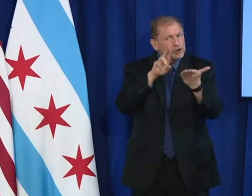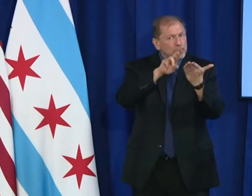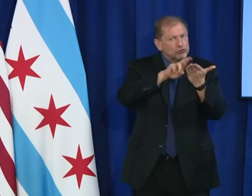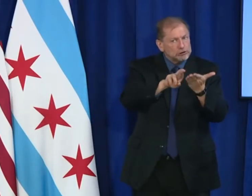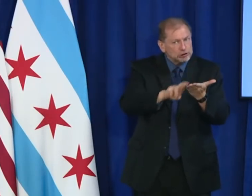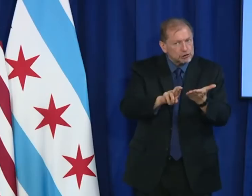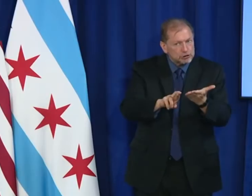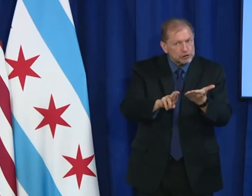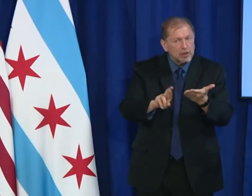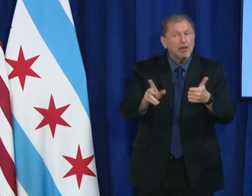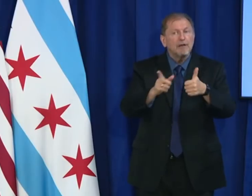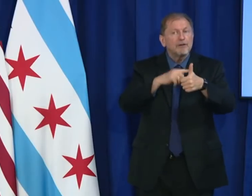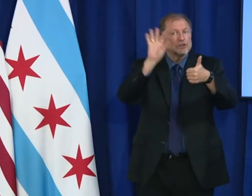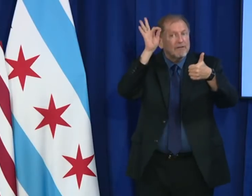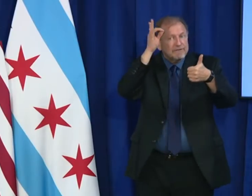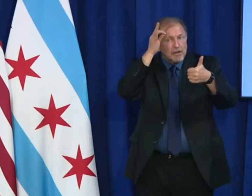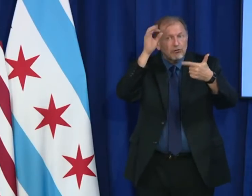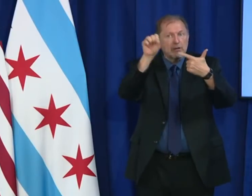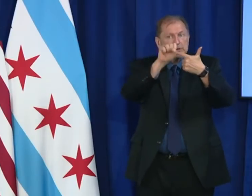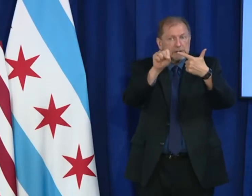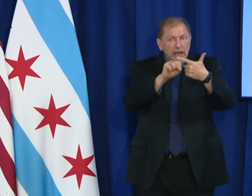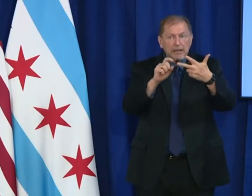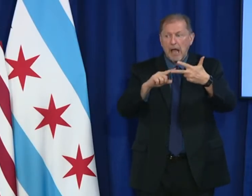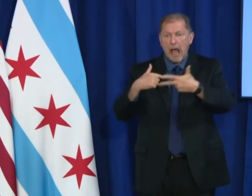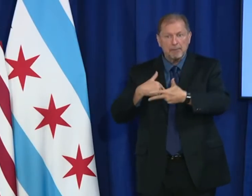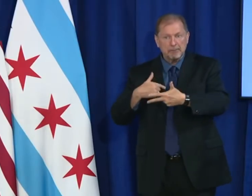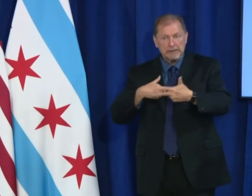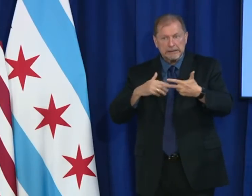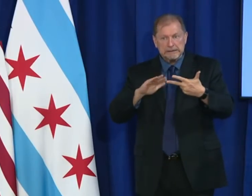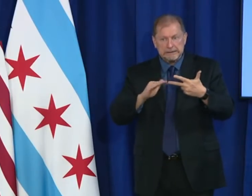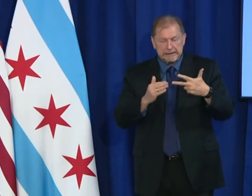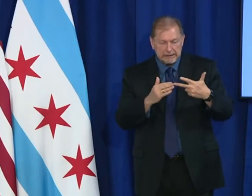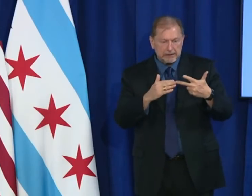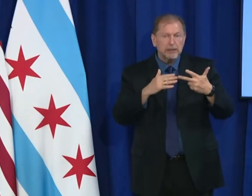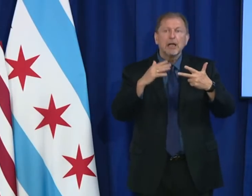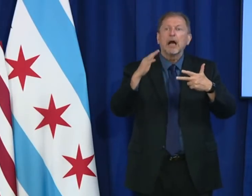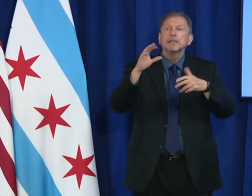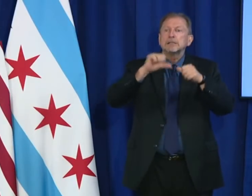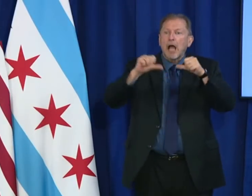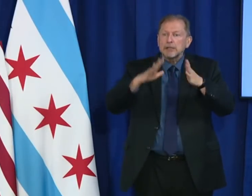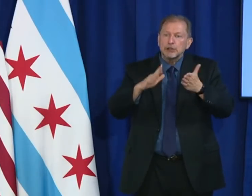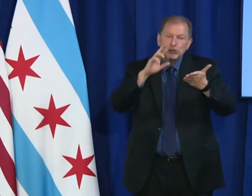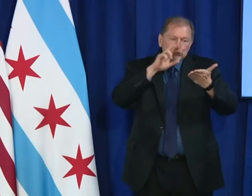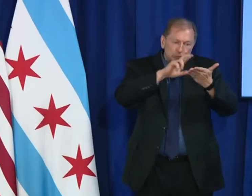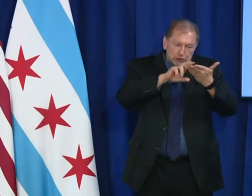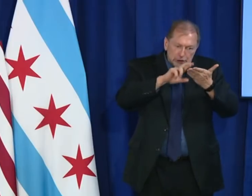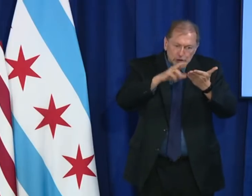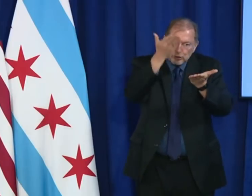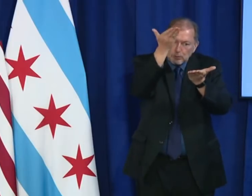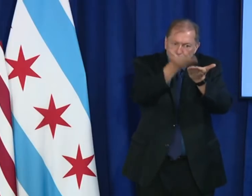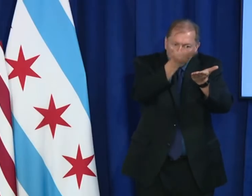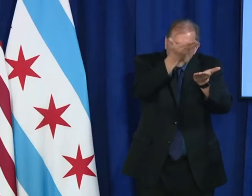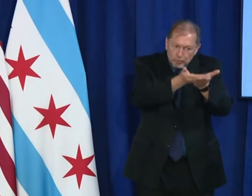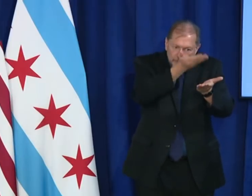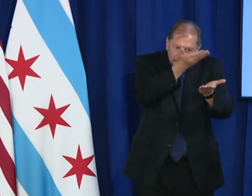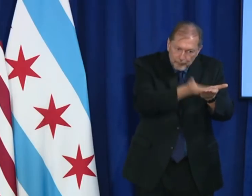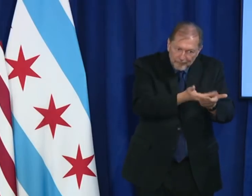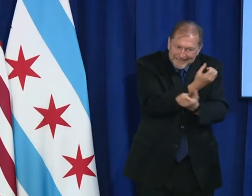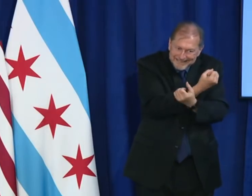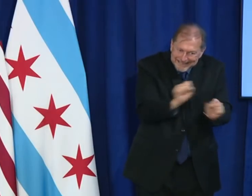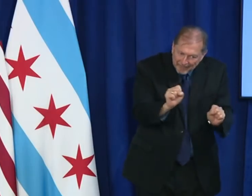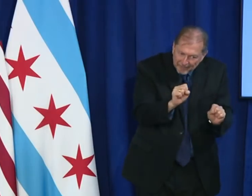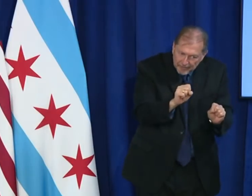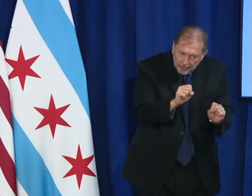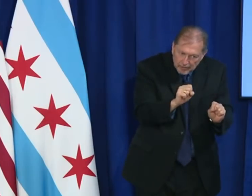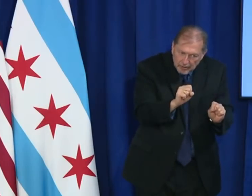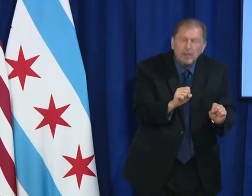the state level, or certainly from me at the local level or any of our other scientific experts looking at this, unless the data on safety and efficacy